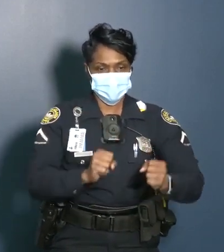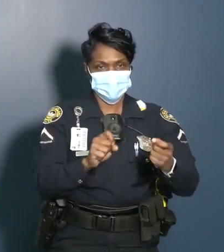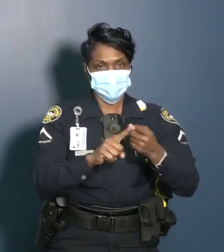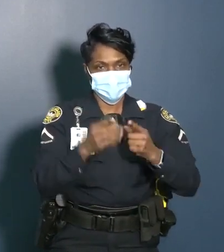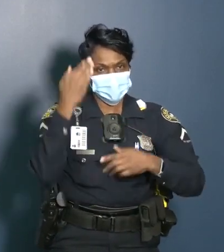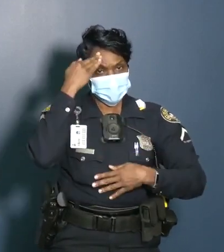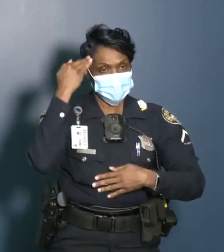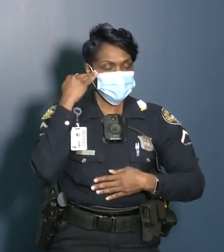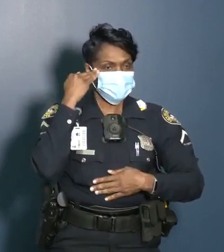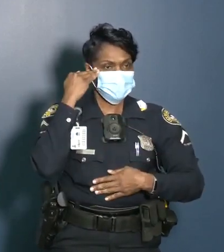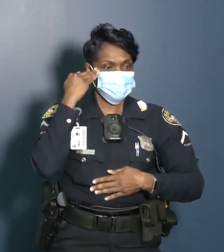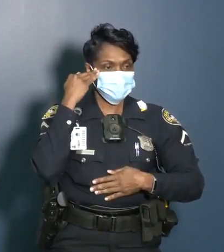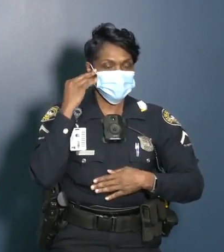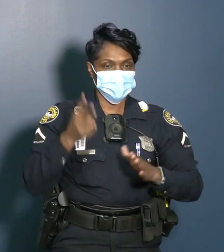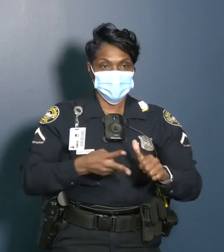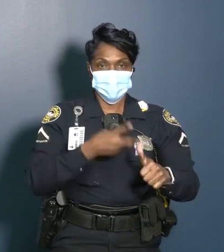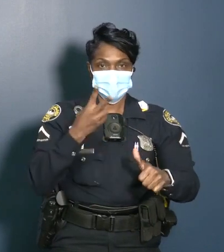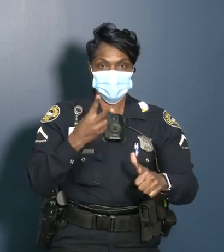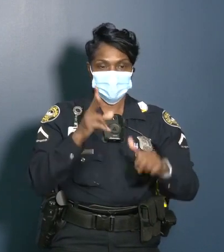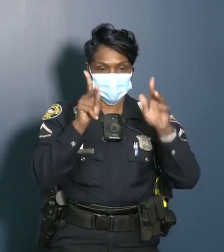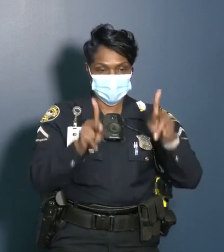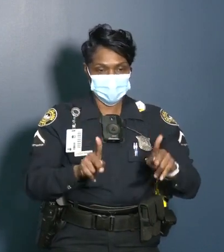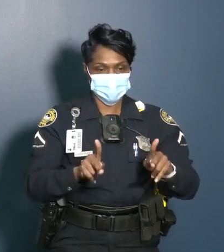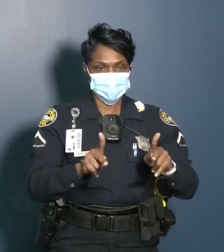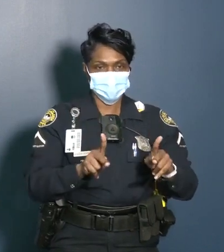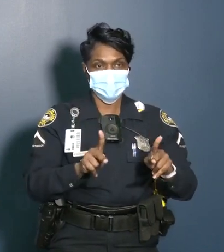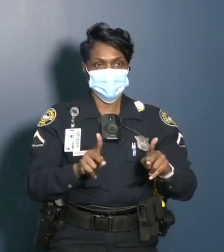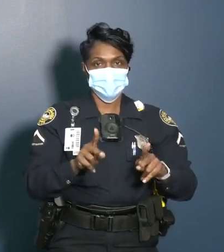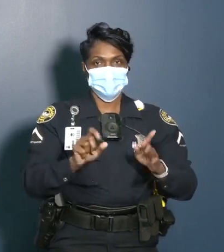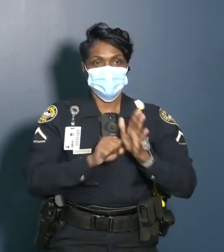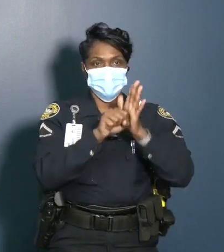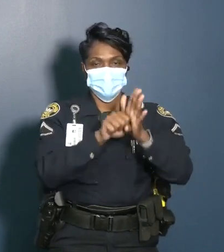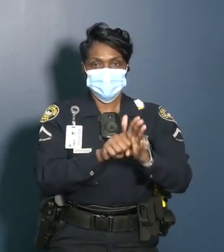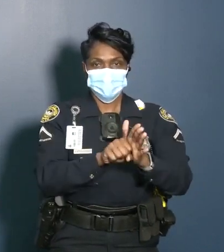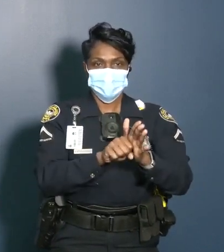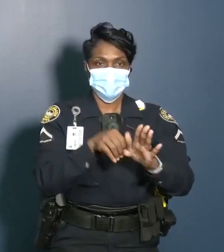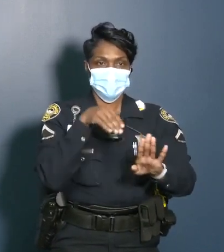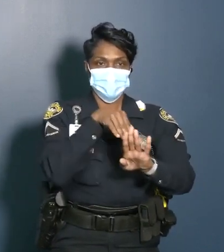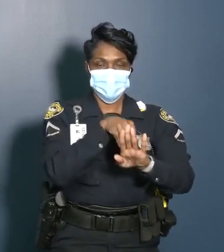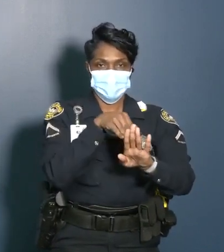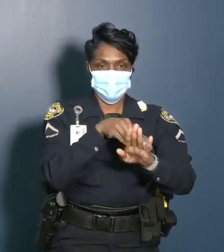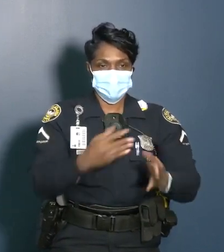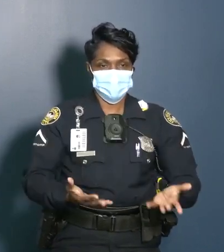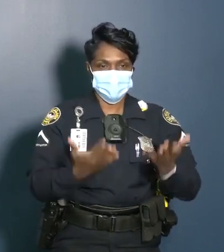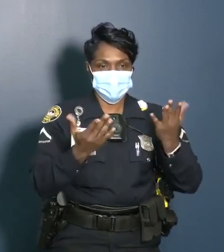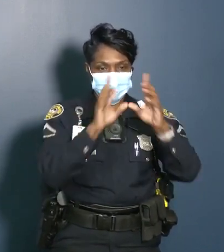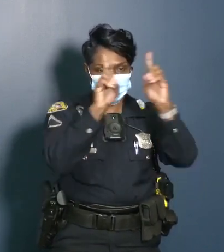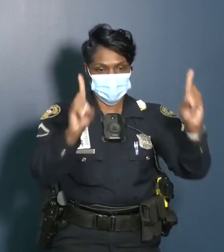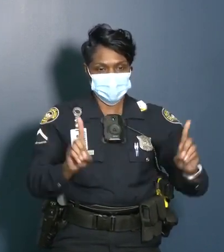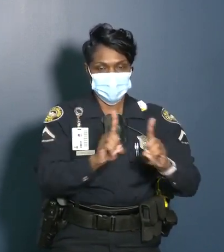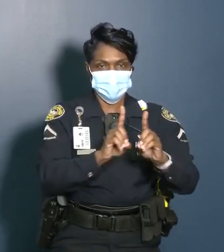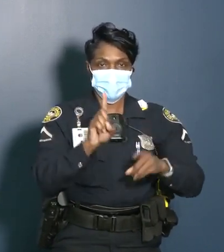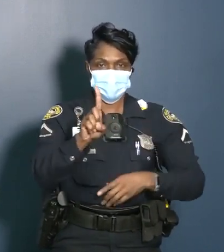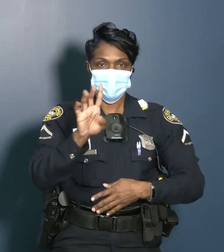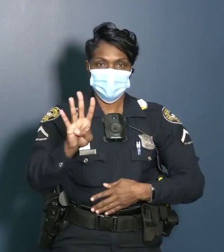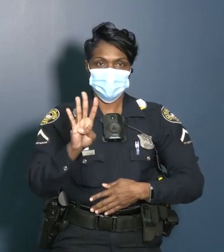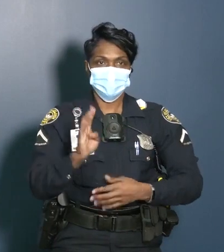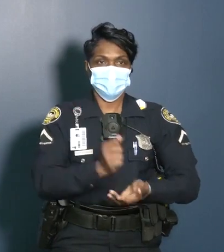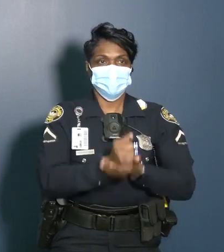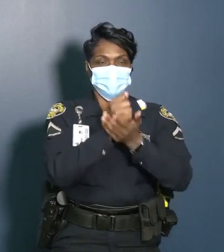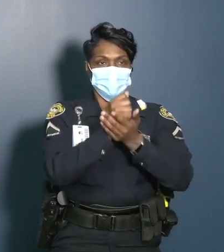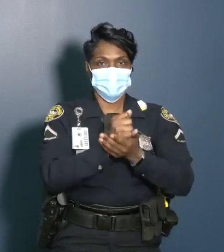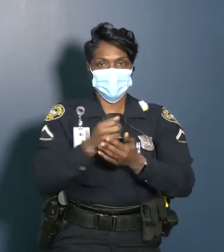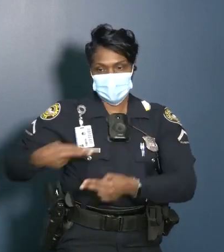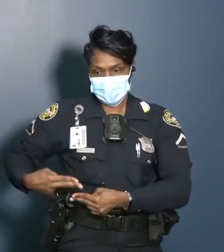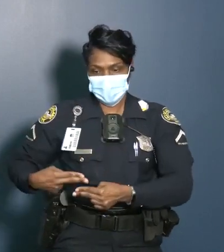head. A second victim later showed up at the fire station number 14 with a gunshot wound